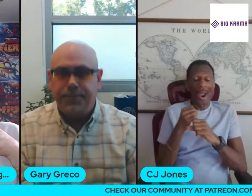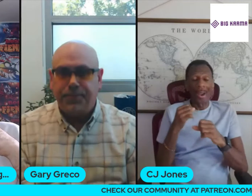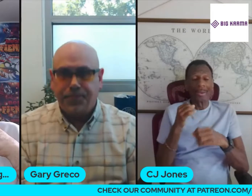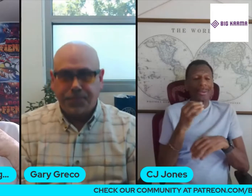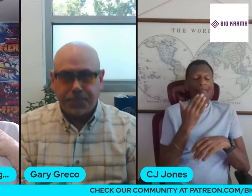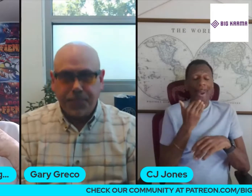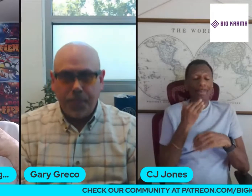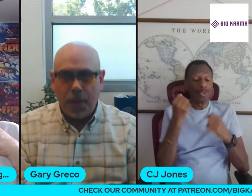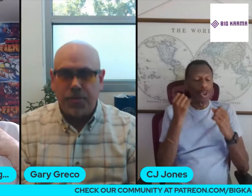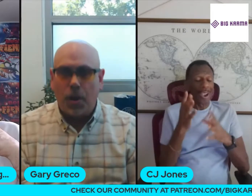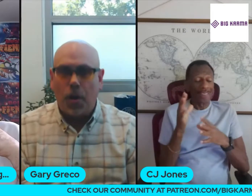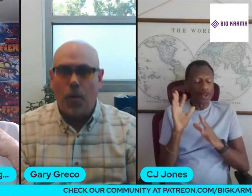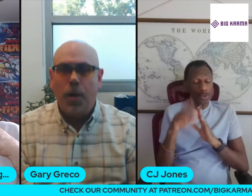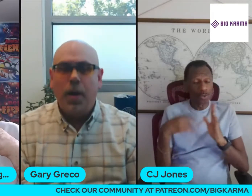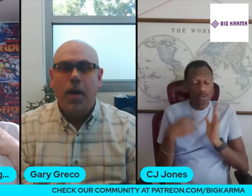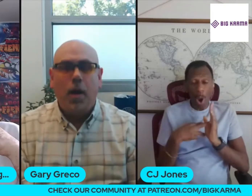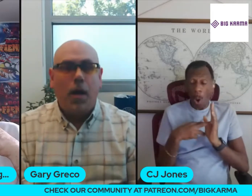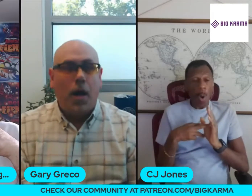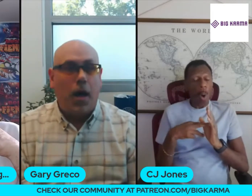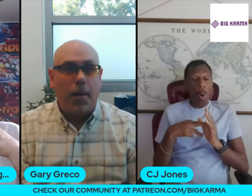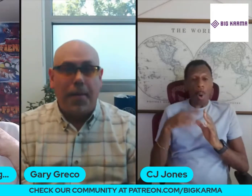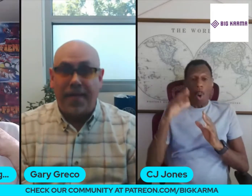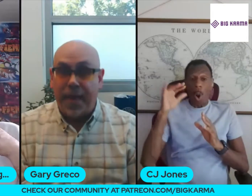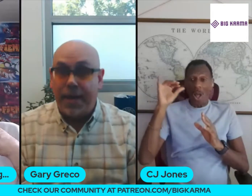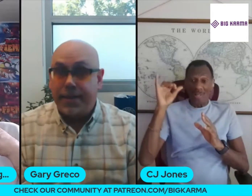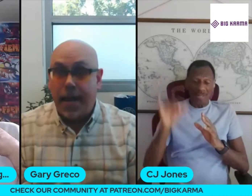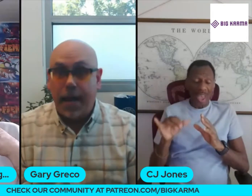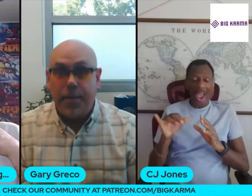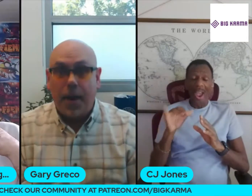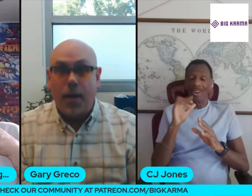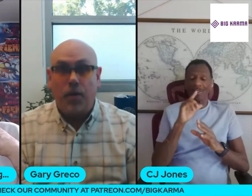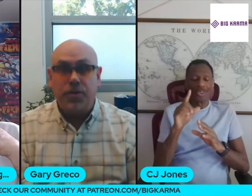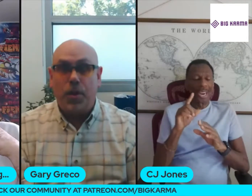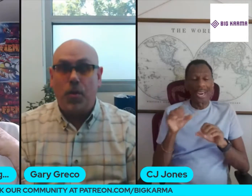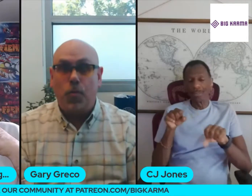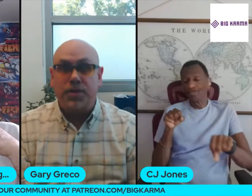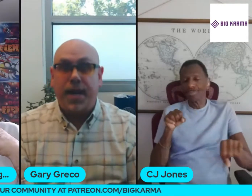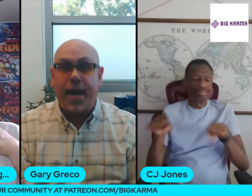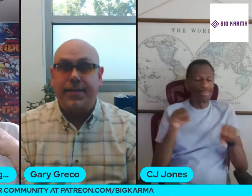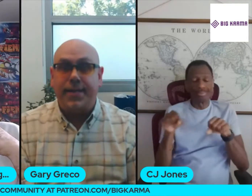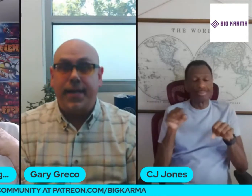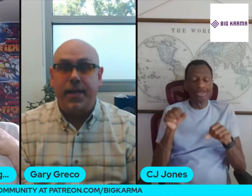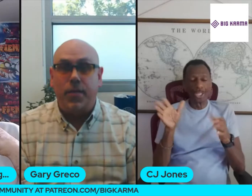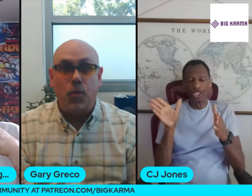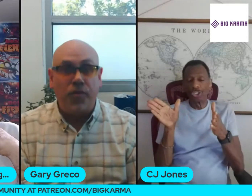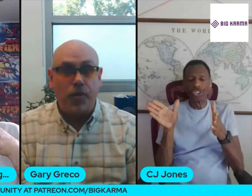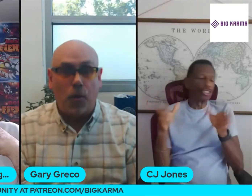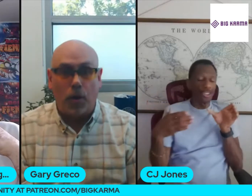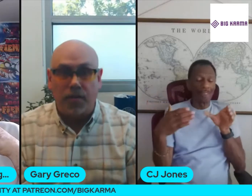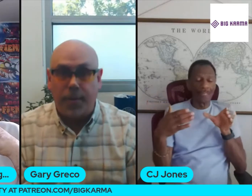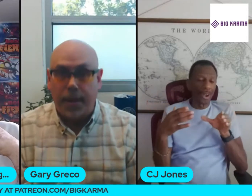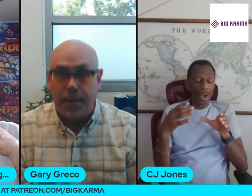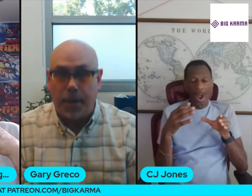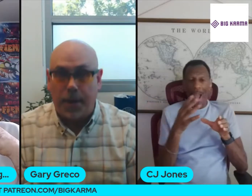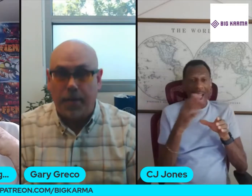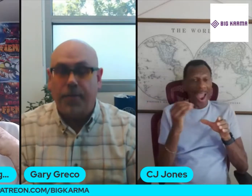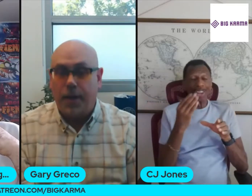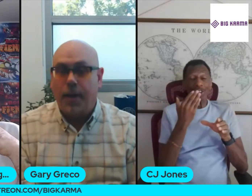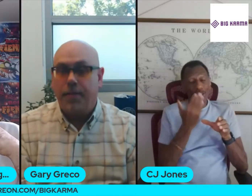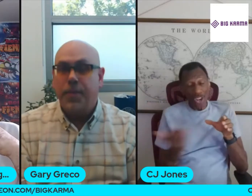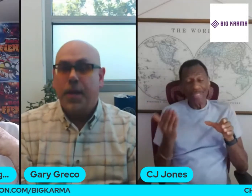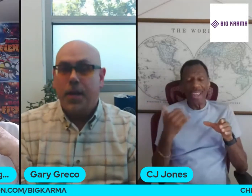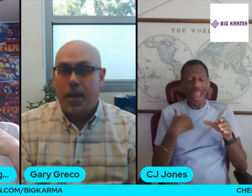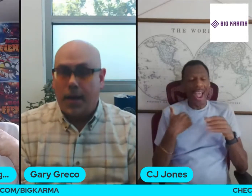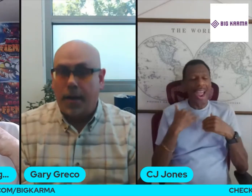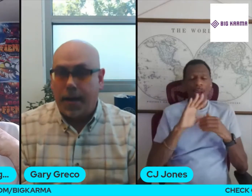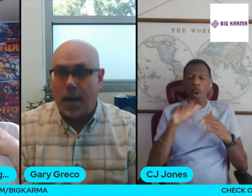going. So at that time, I also was casted in the movie role